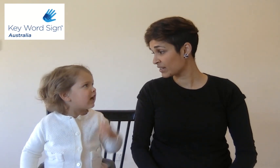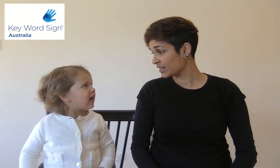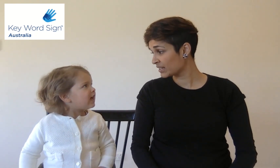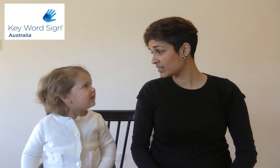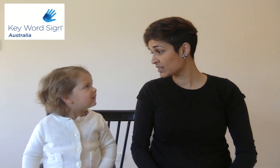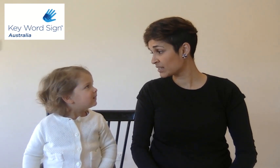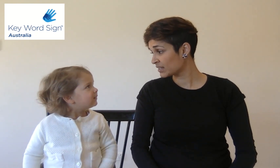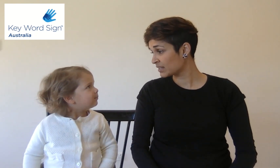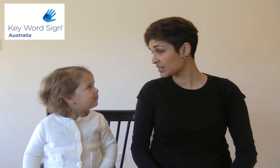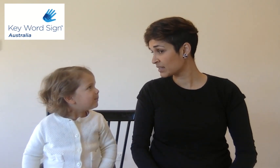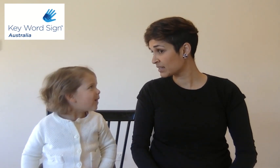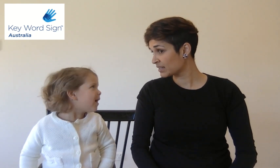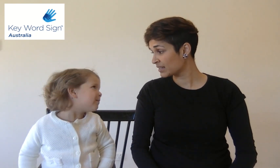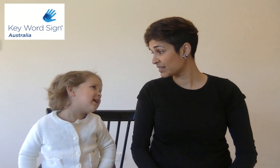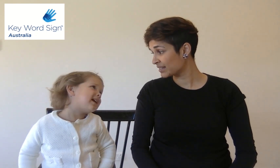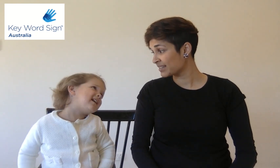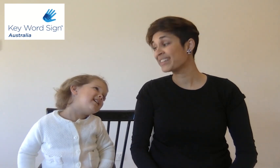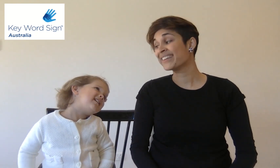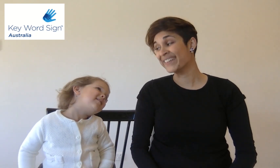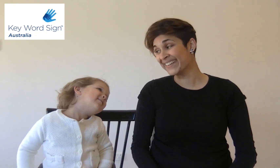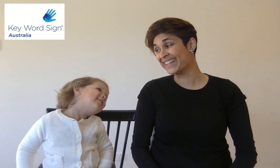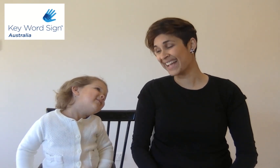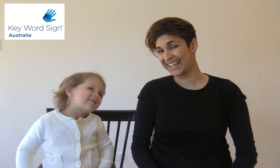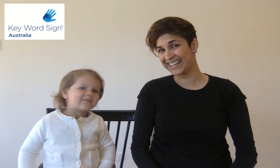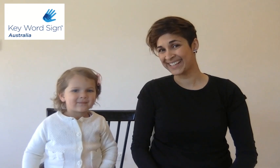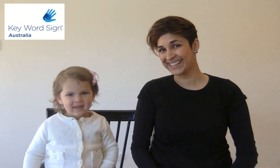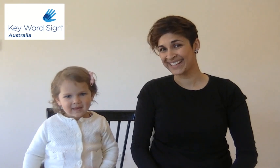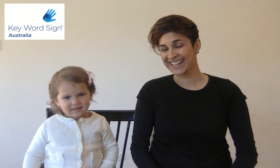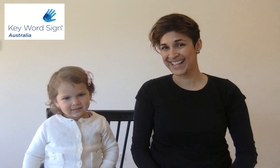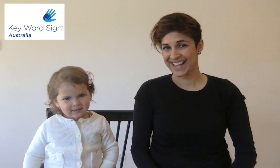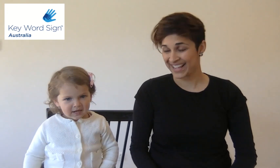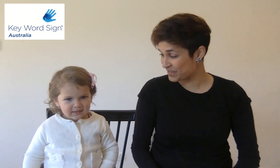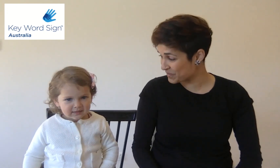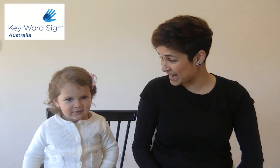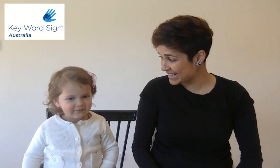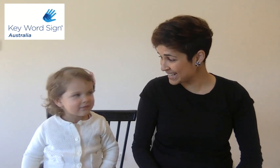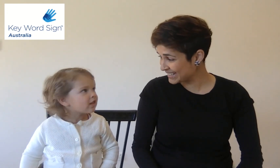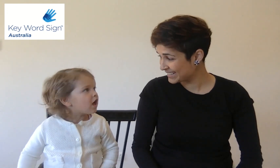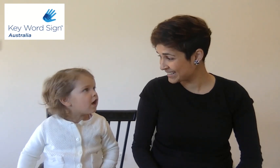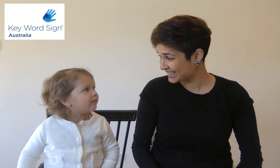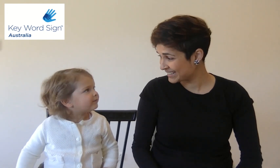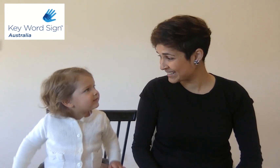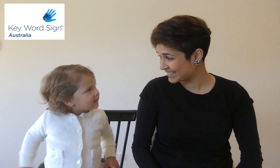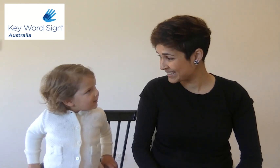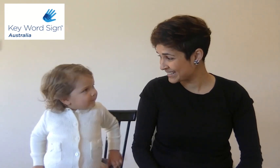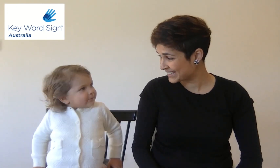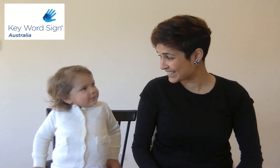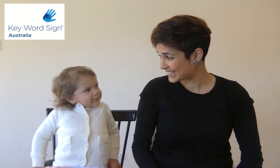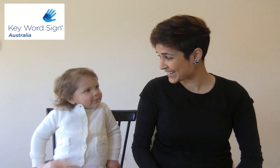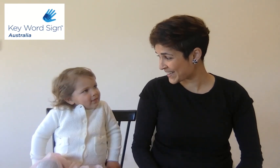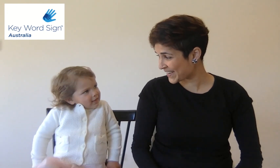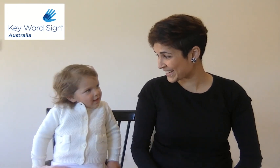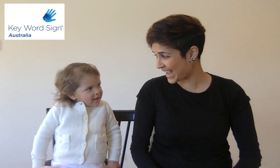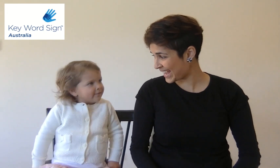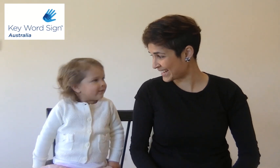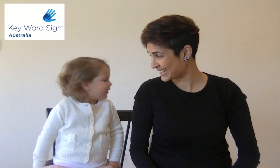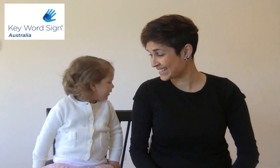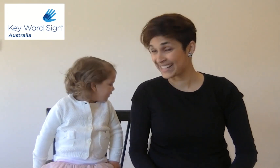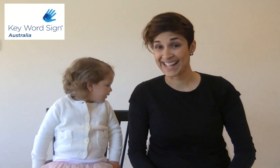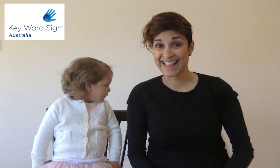friend, Mommy. Okay. Are you ready? Yep. Okay.